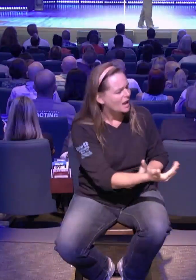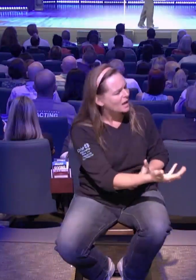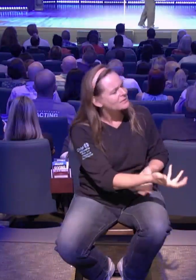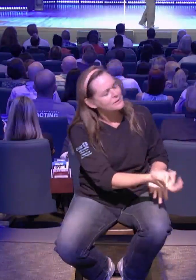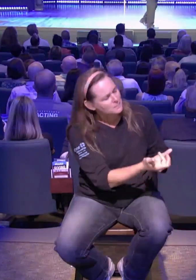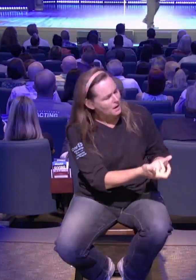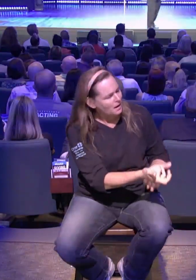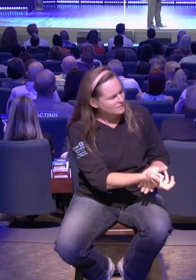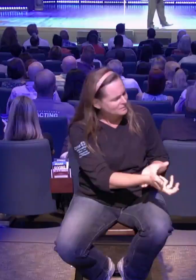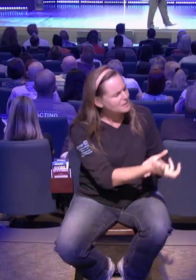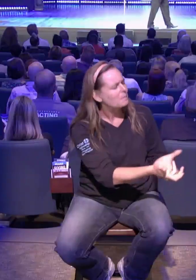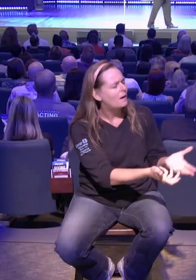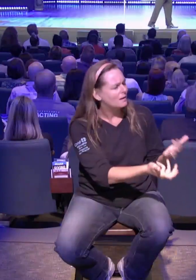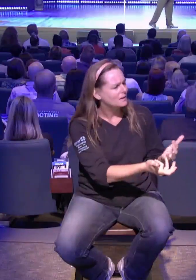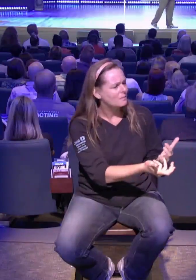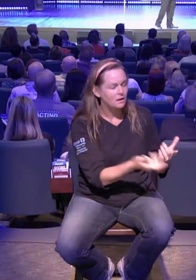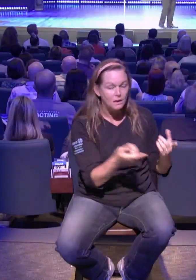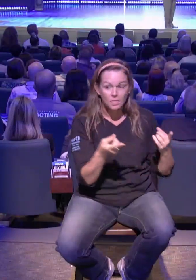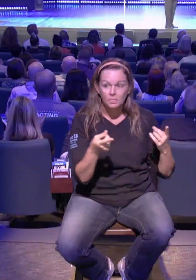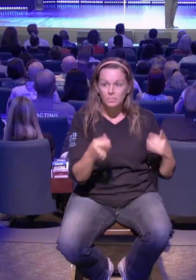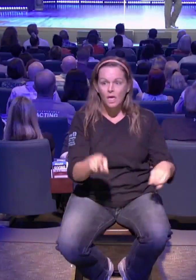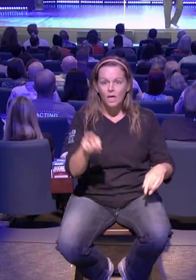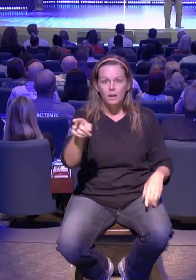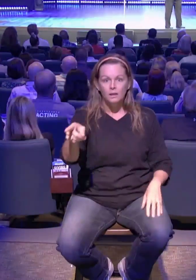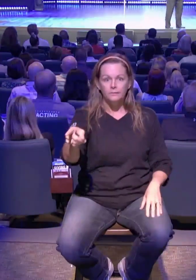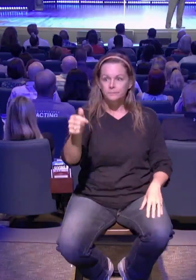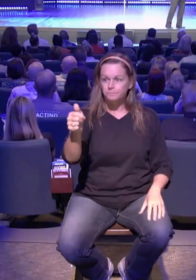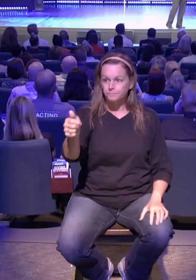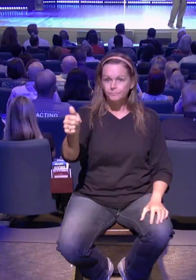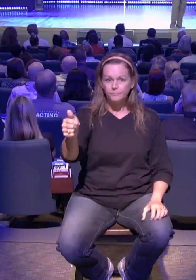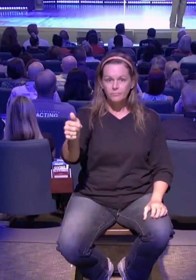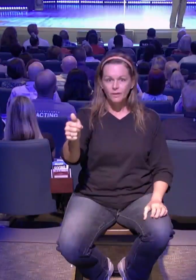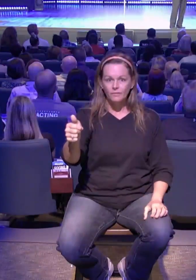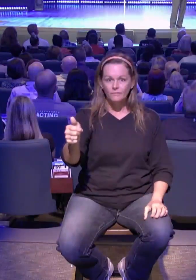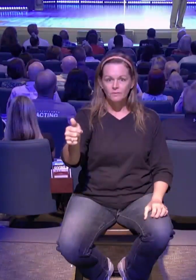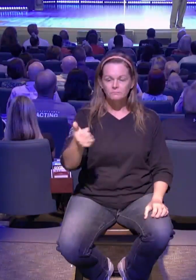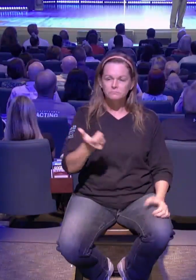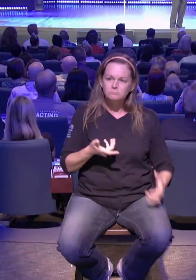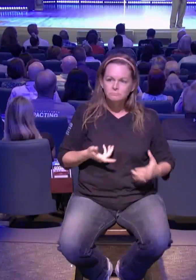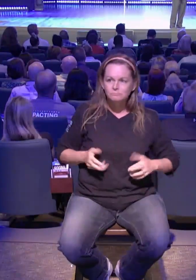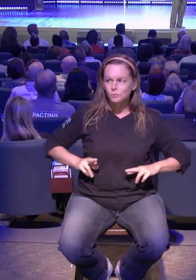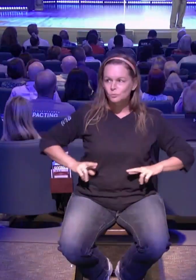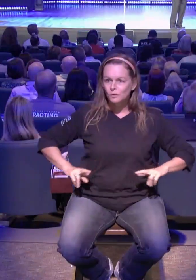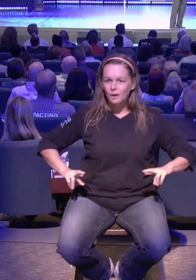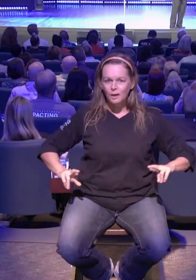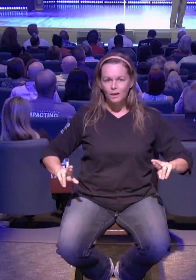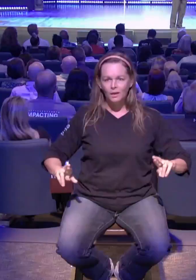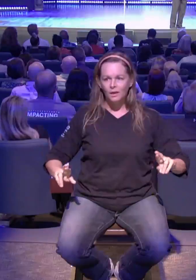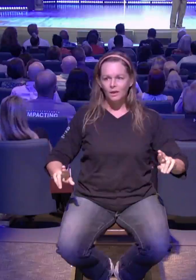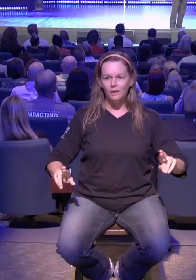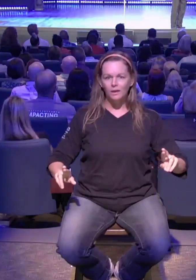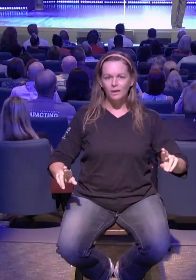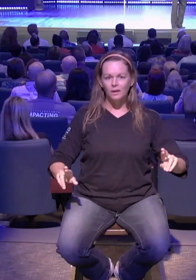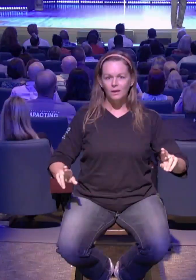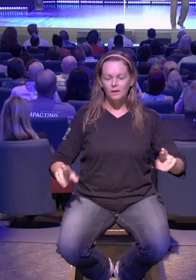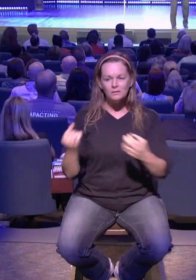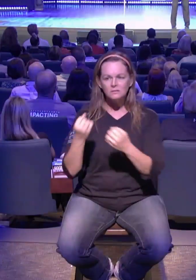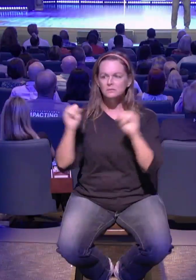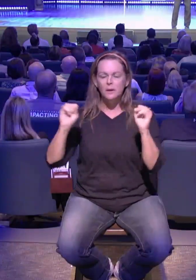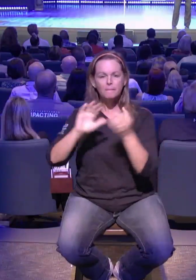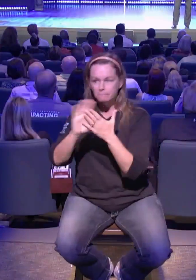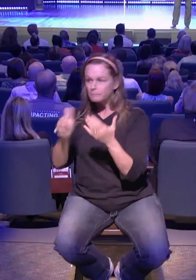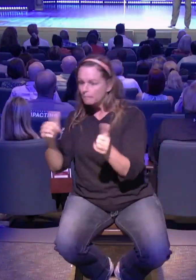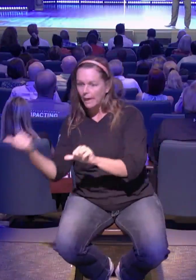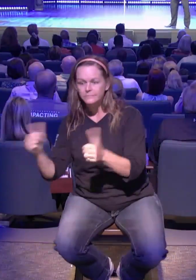Christ. And then he was baptized. Now he's investing his life in others. Aren't you glad